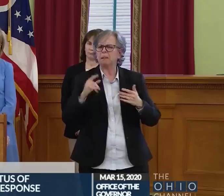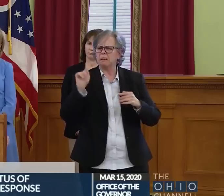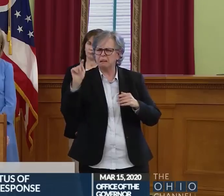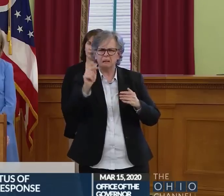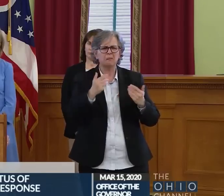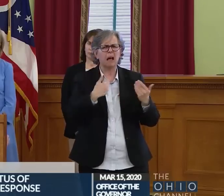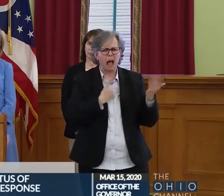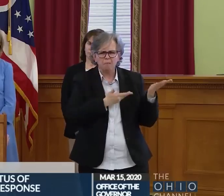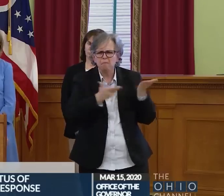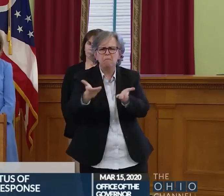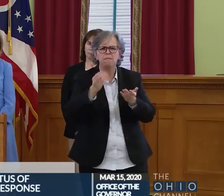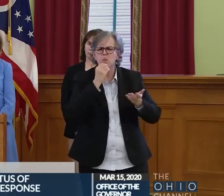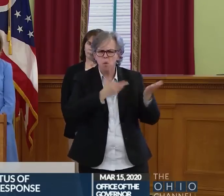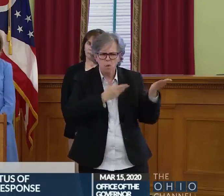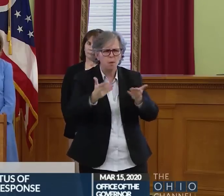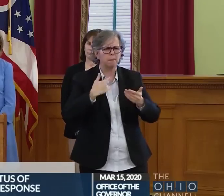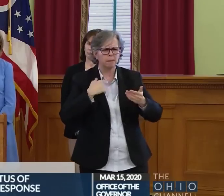to do this.